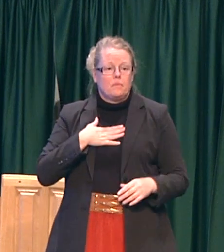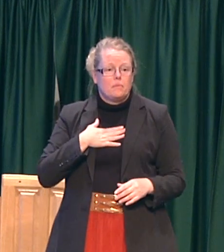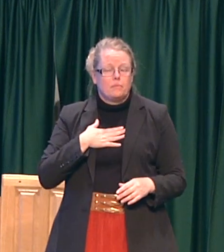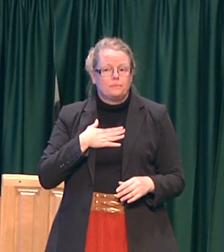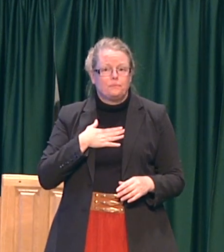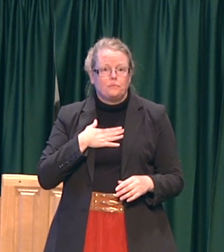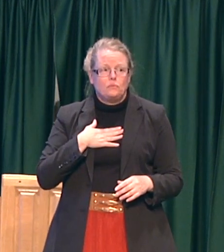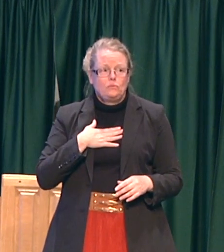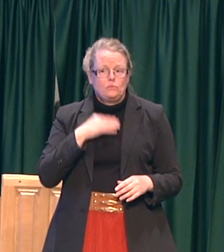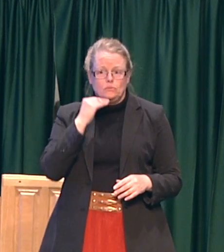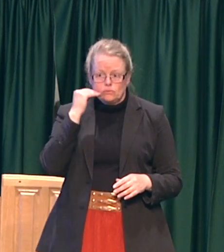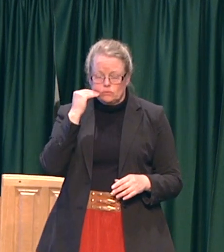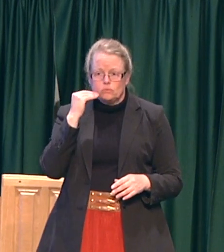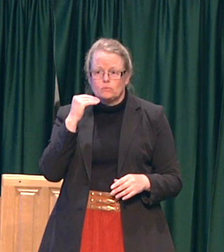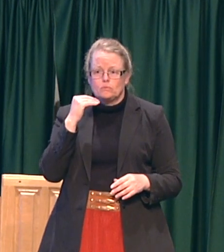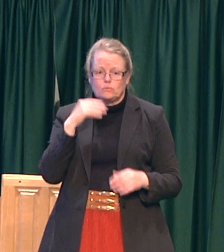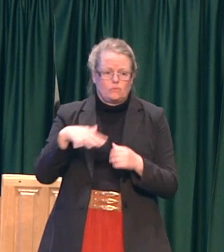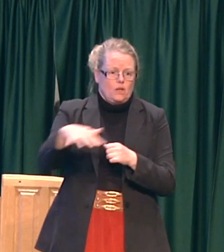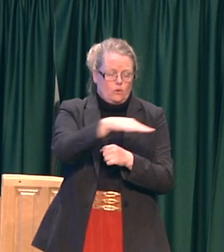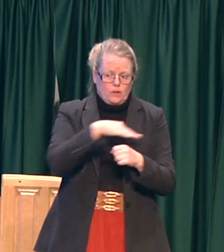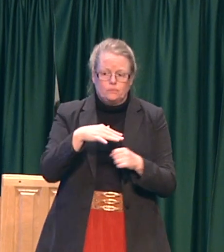For example, in my home area,